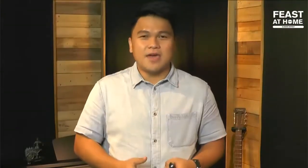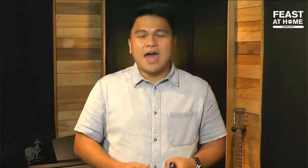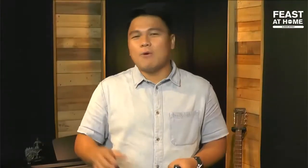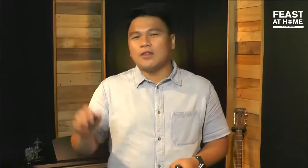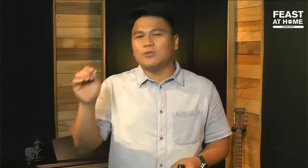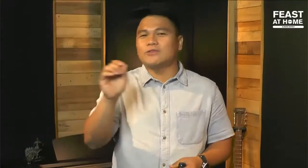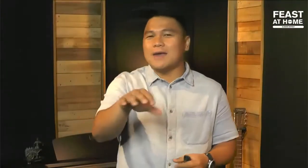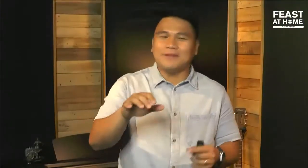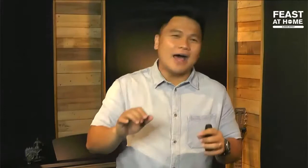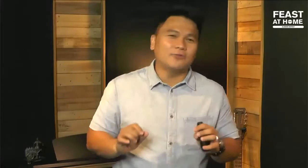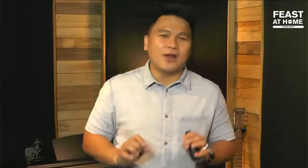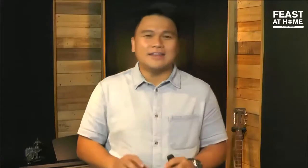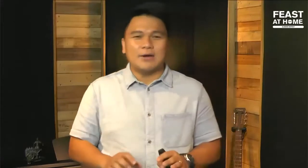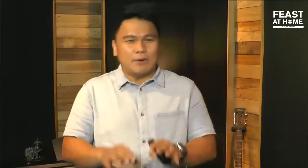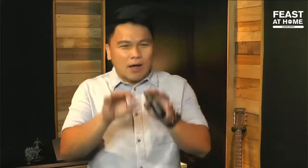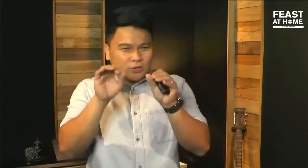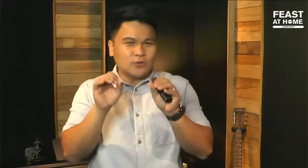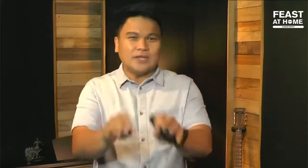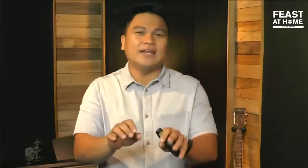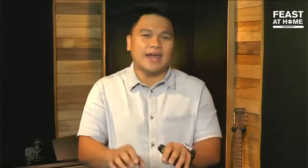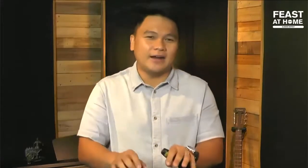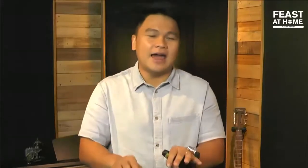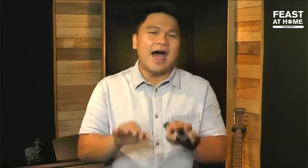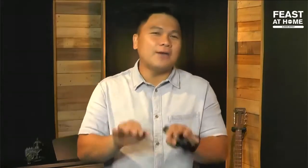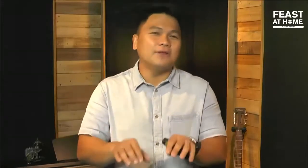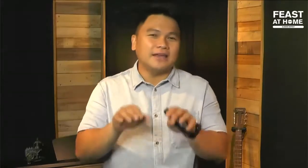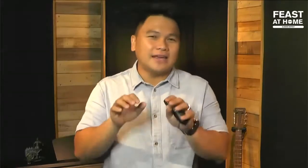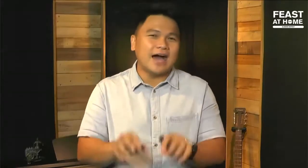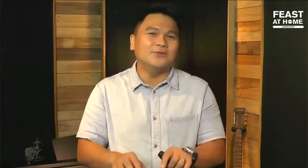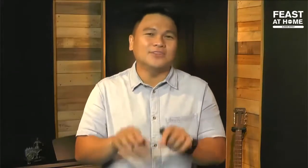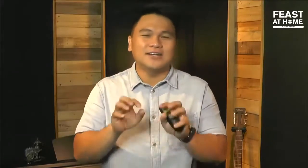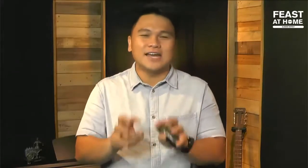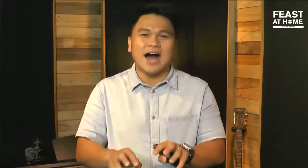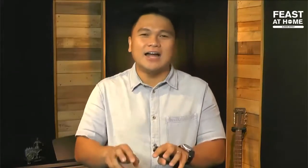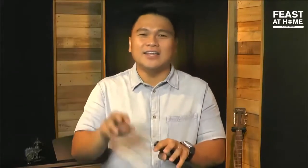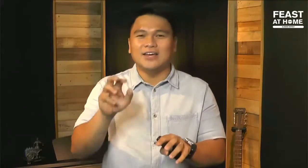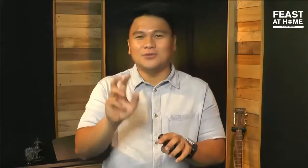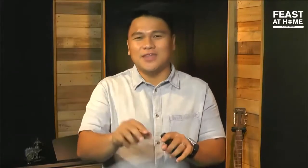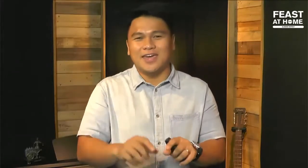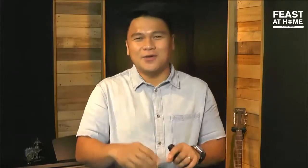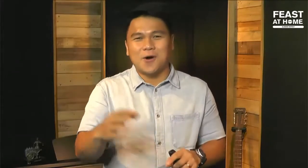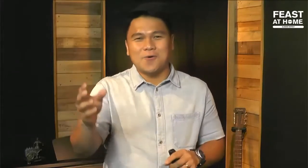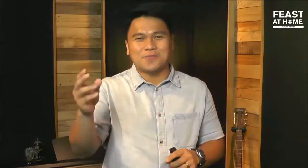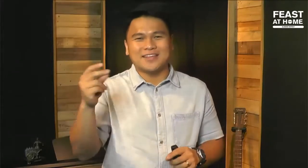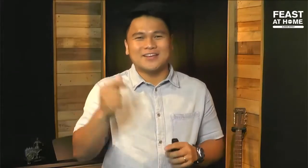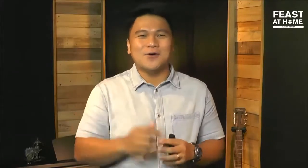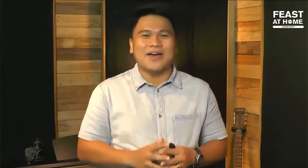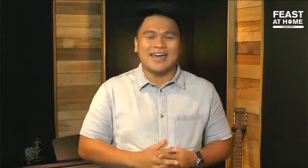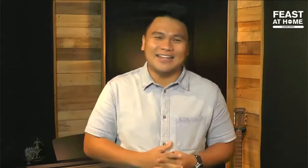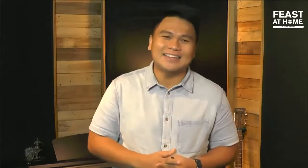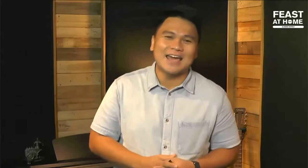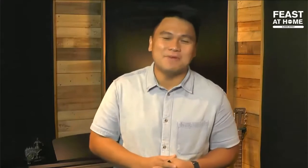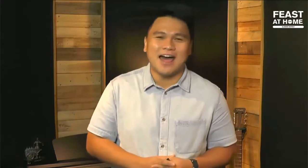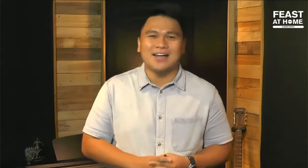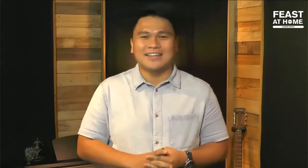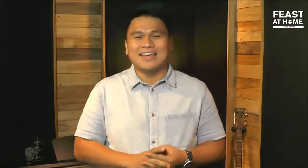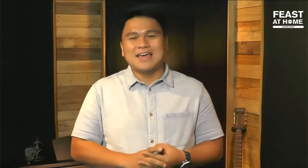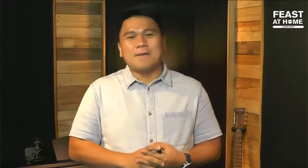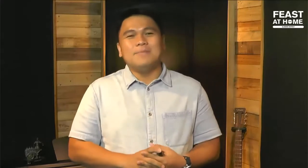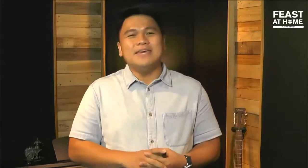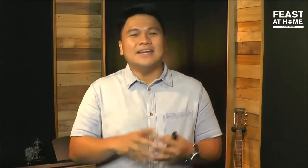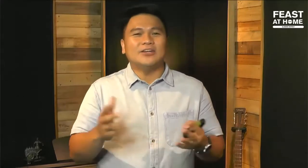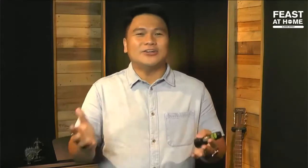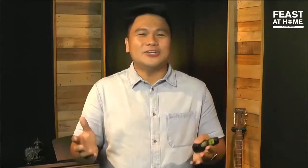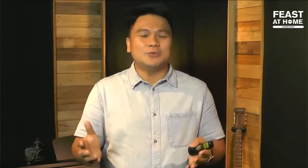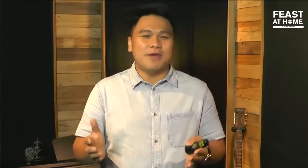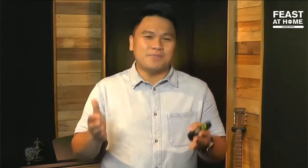today. I want you to type it out right now and want you to declare, I will encounter God today. Go. Go ahead and type it out.